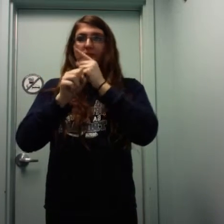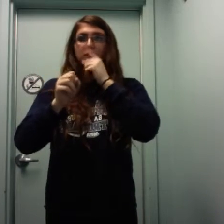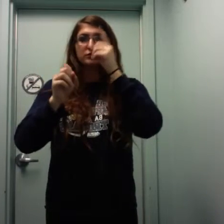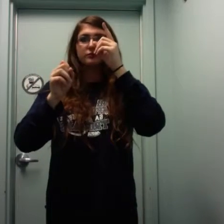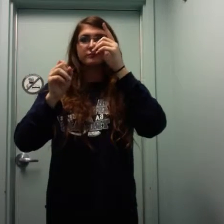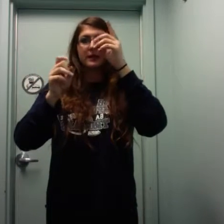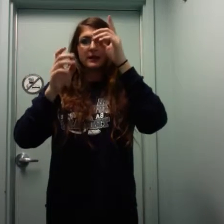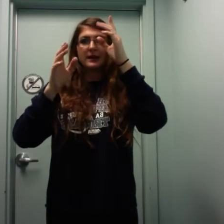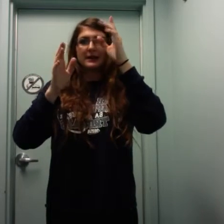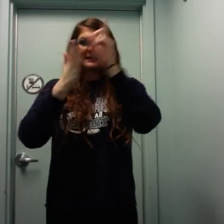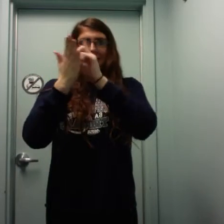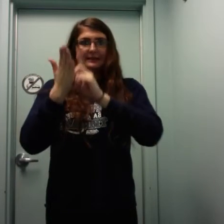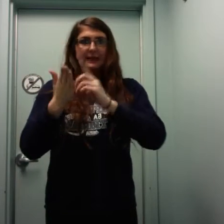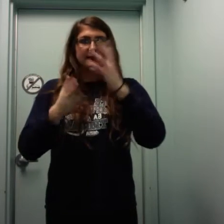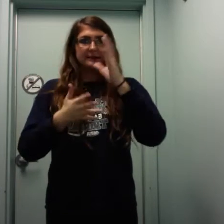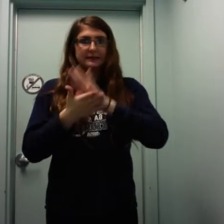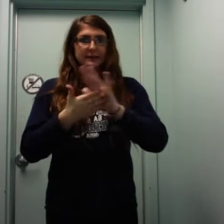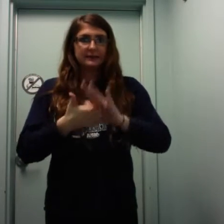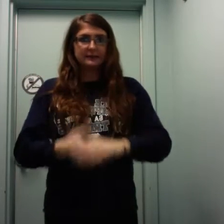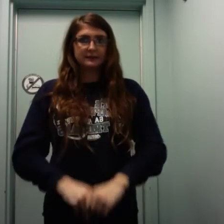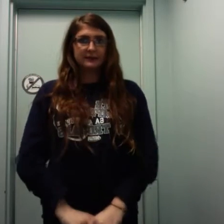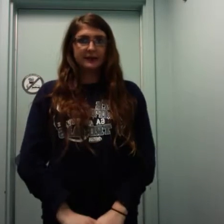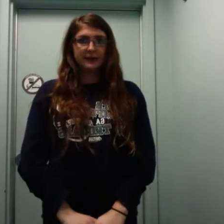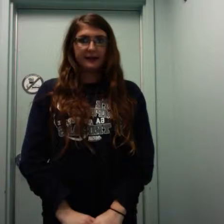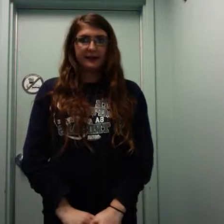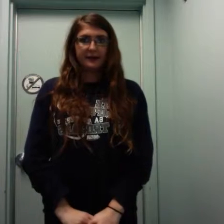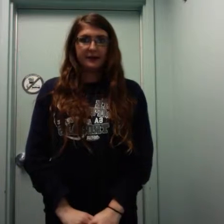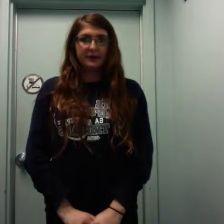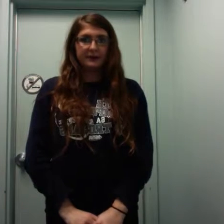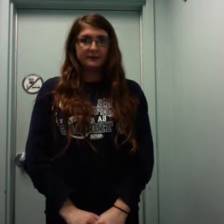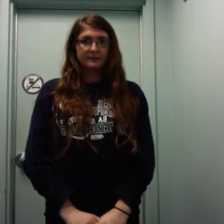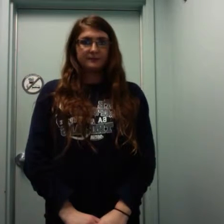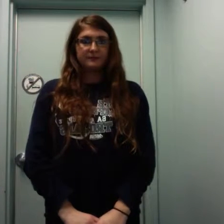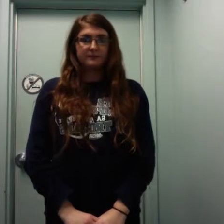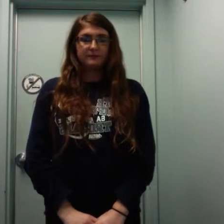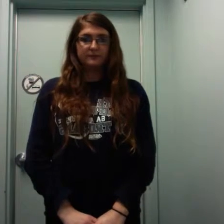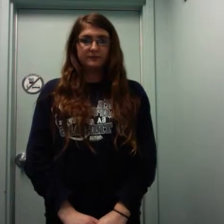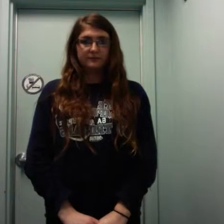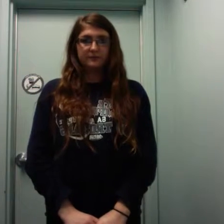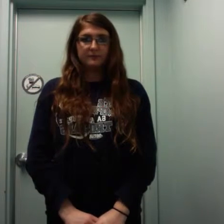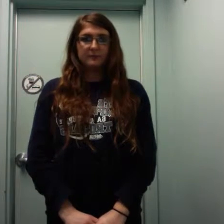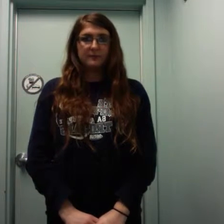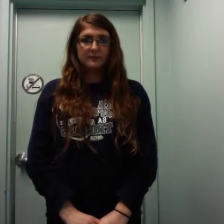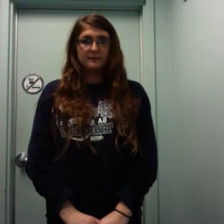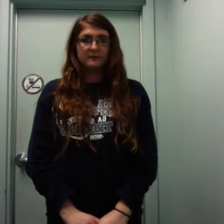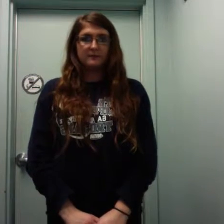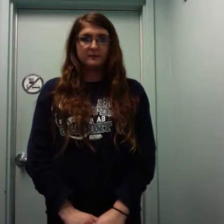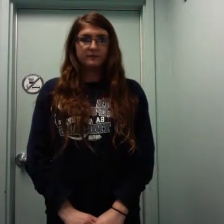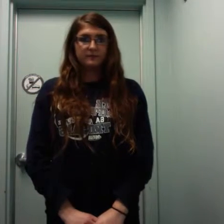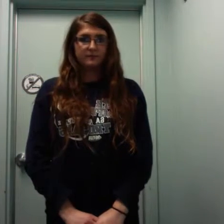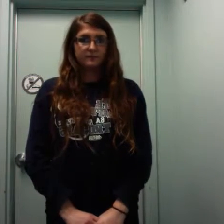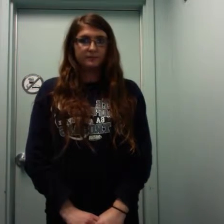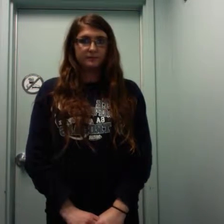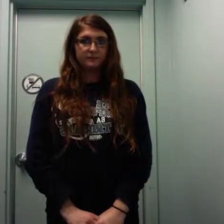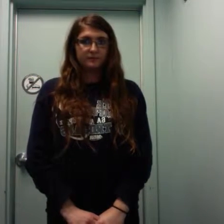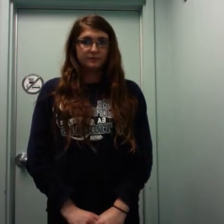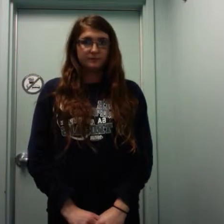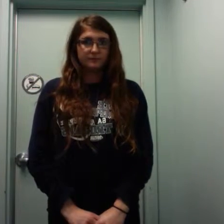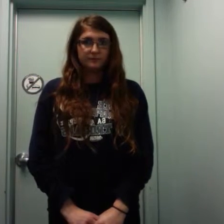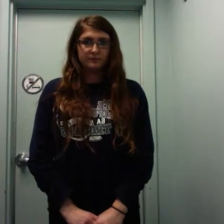Once that is done, the pages are printed up and they're pasted onto a large sheet of paper that's the actual size of the